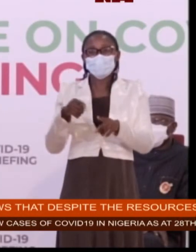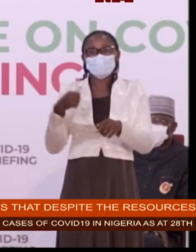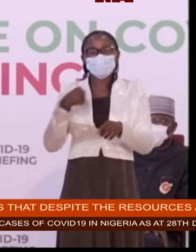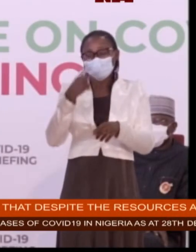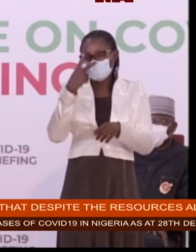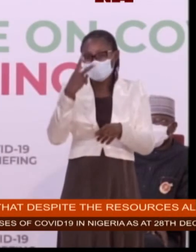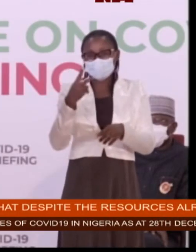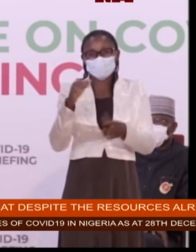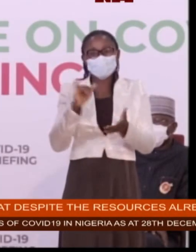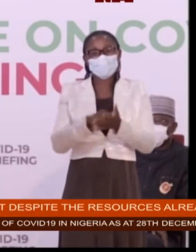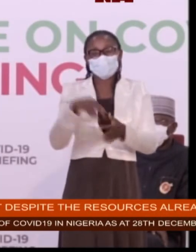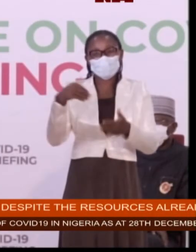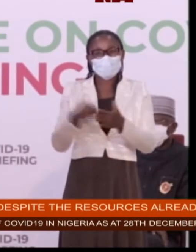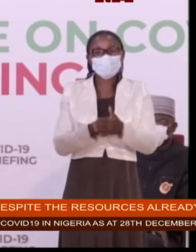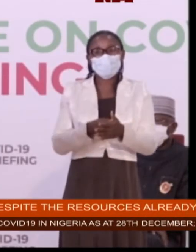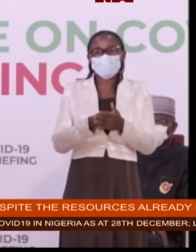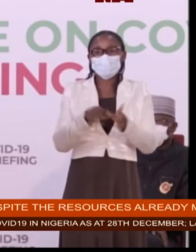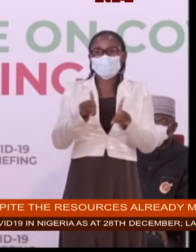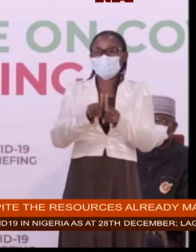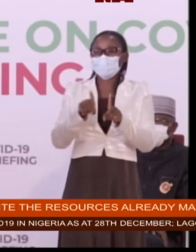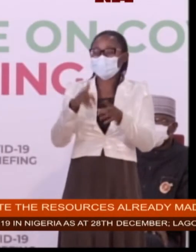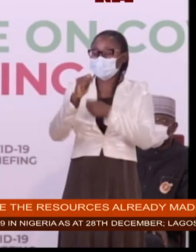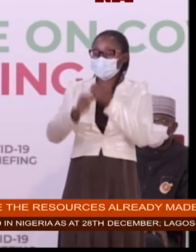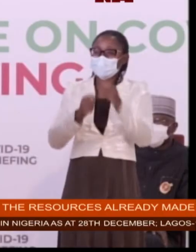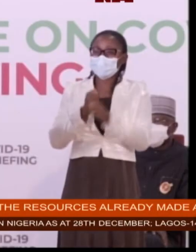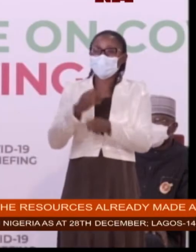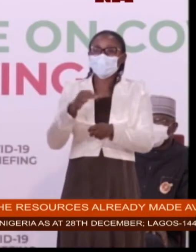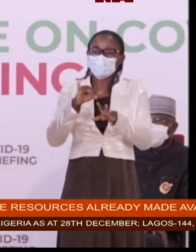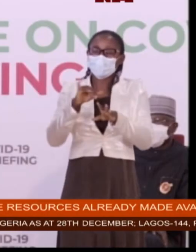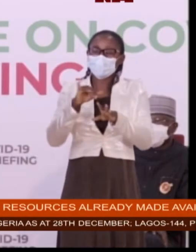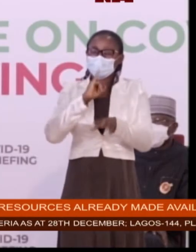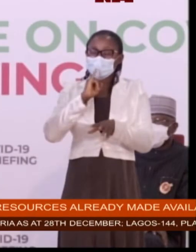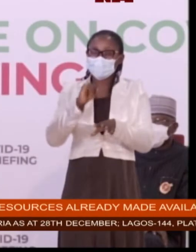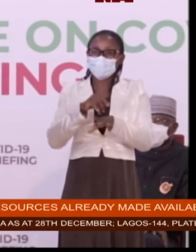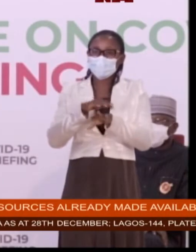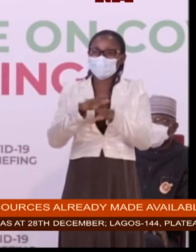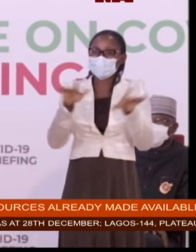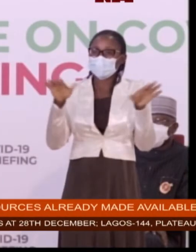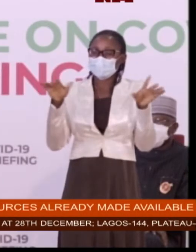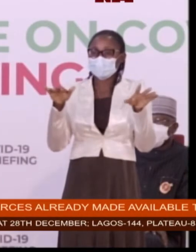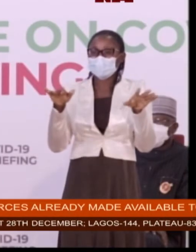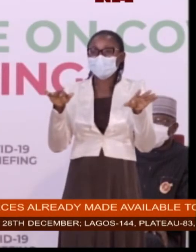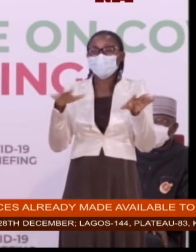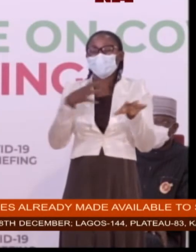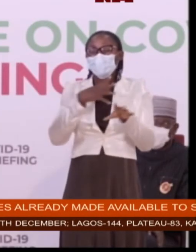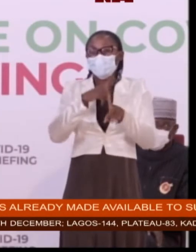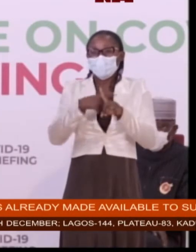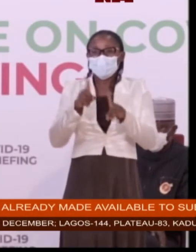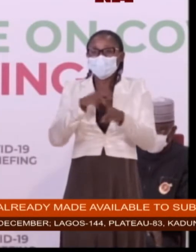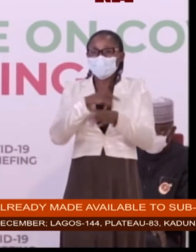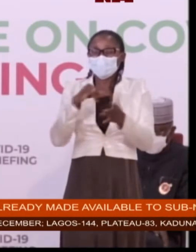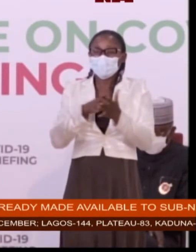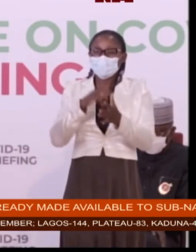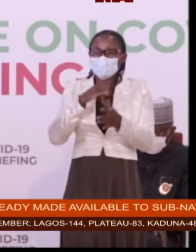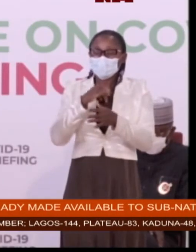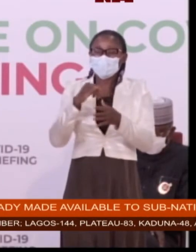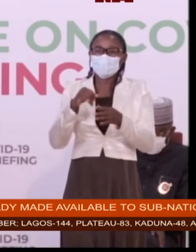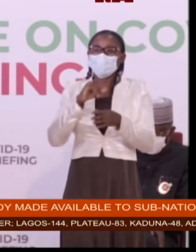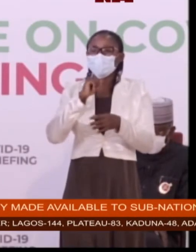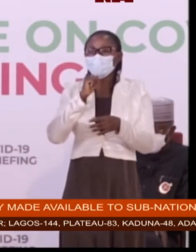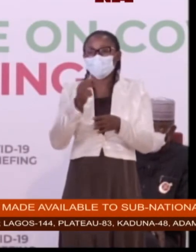all the time. The question is whether this new variant is associated with any increase in transmission or